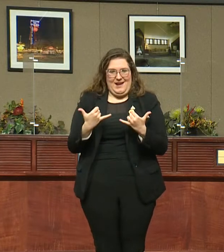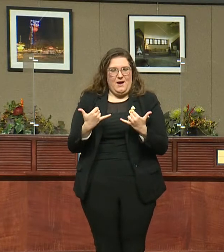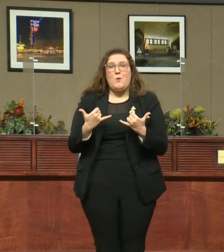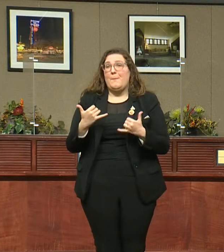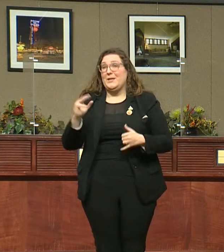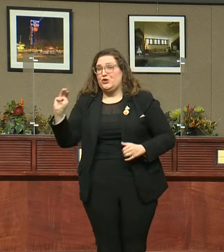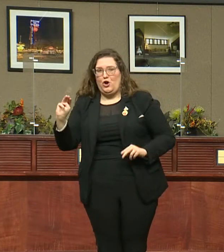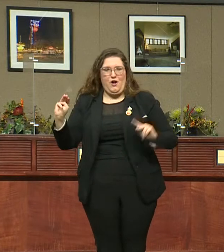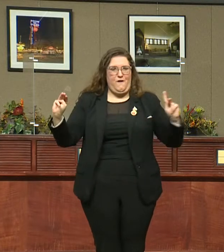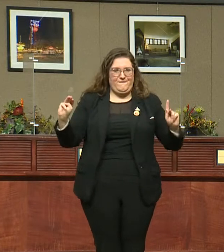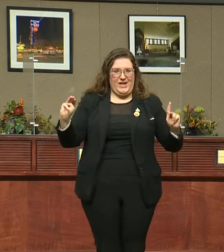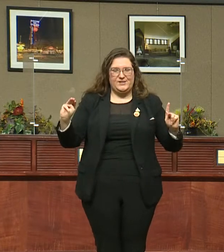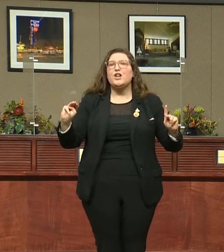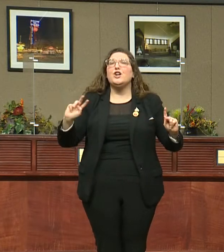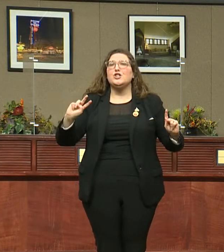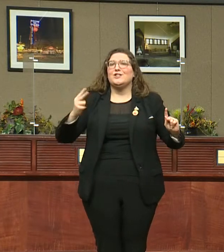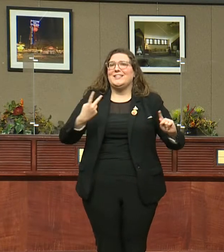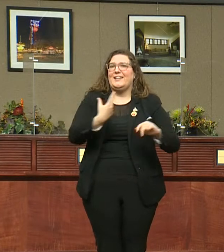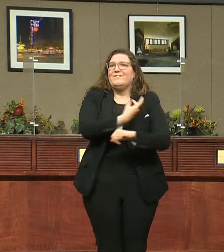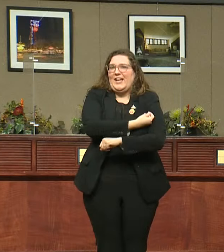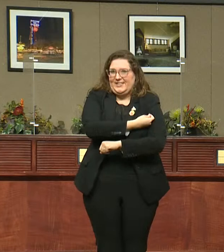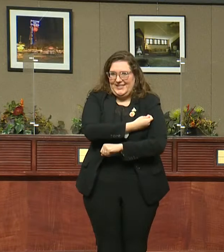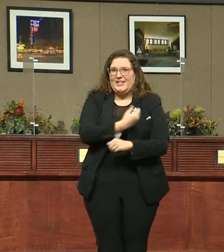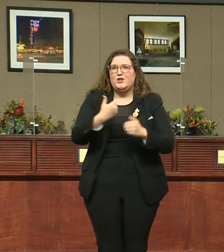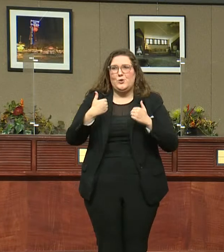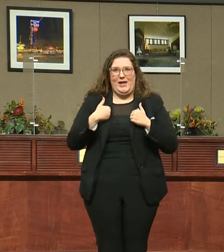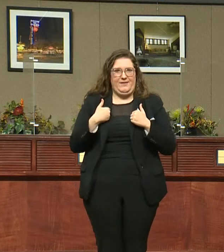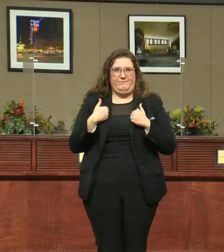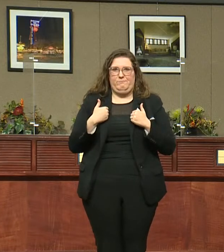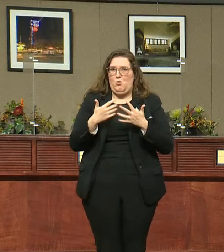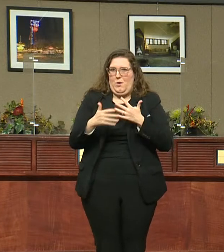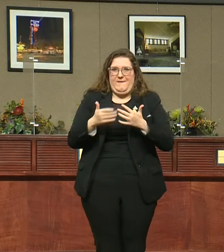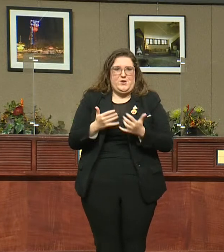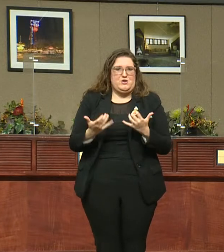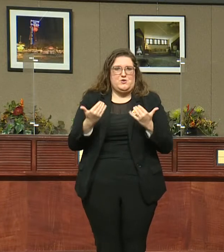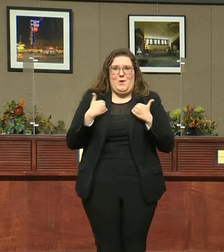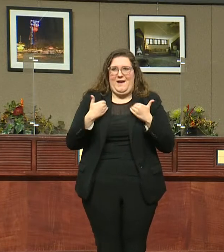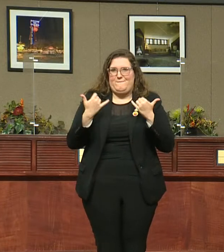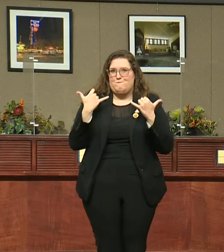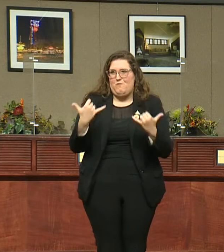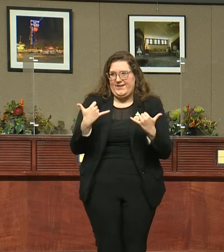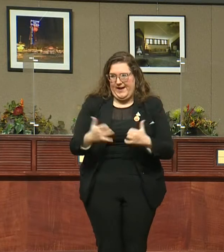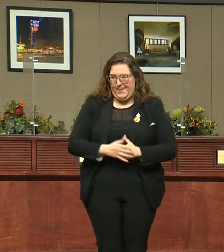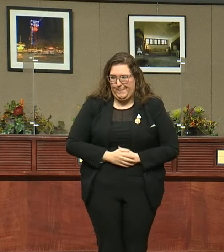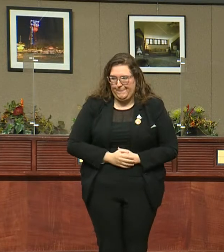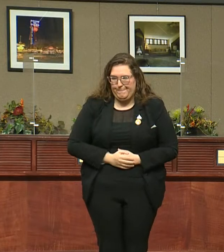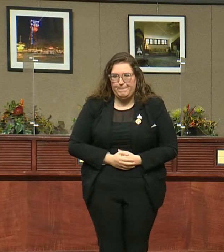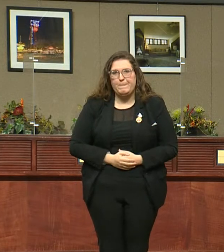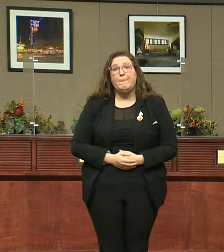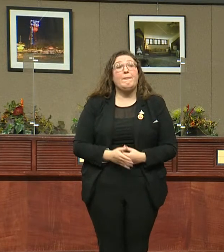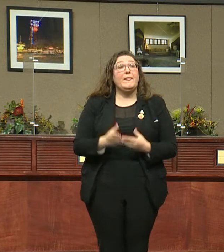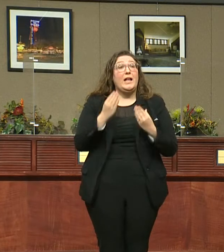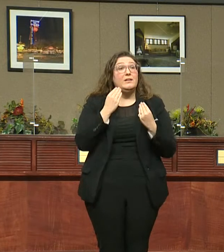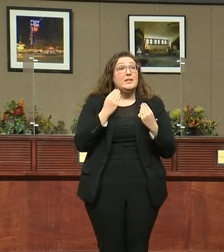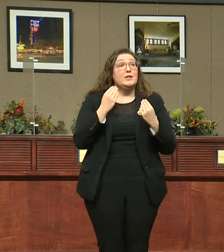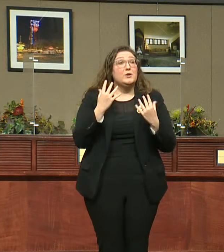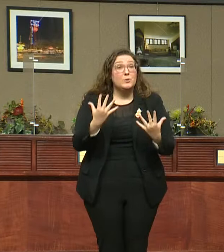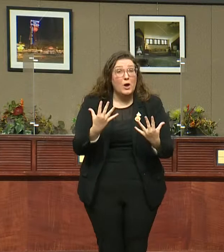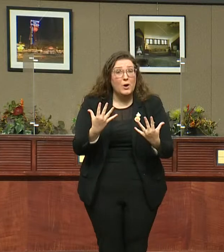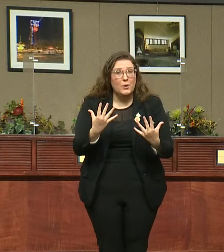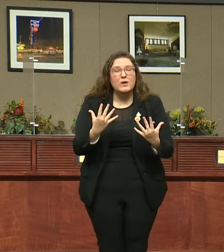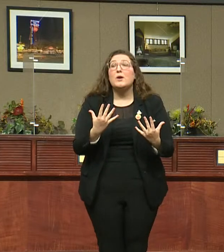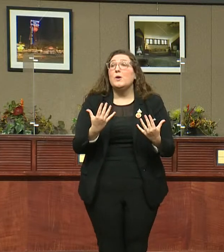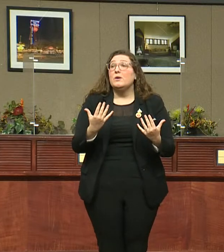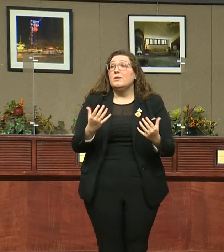It could happen that the distribution gets affected for whatever reason. We have the ability to communicate with you